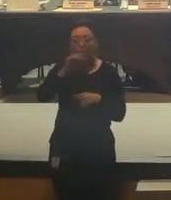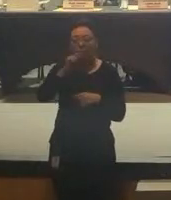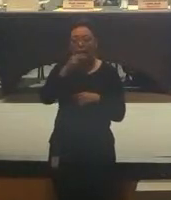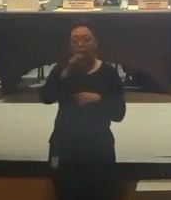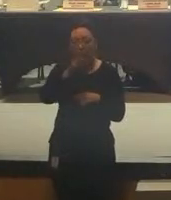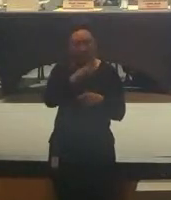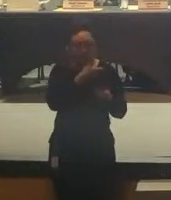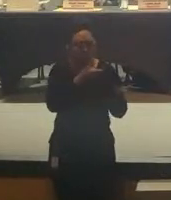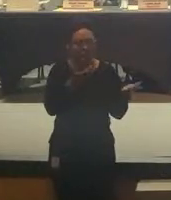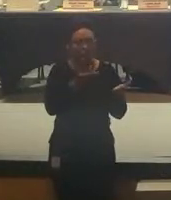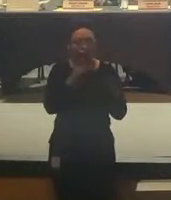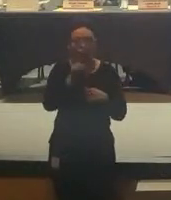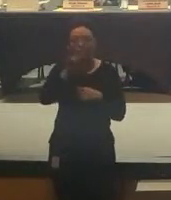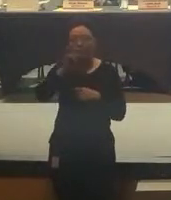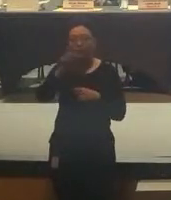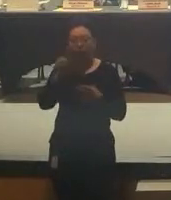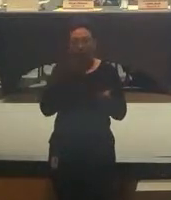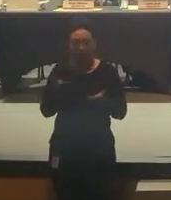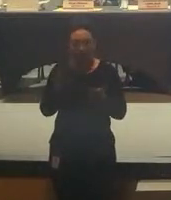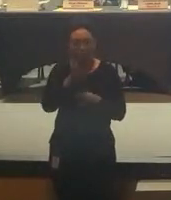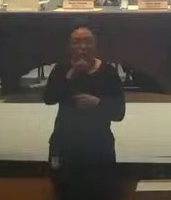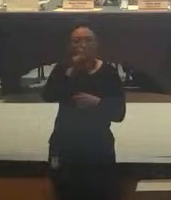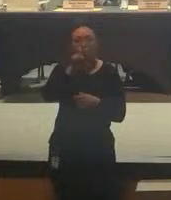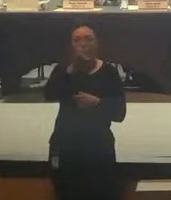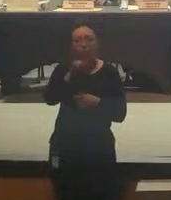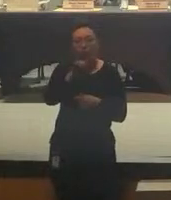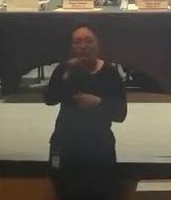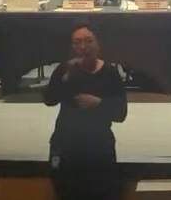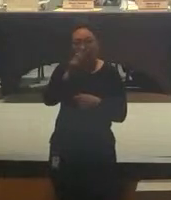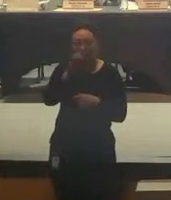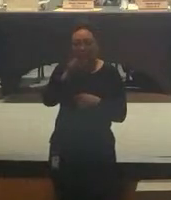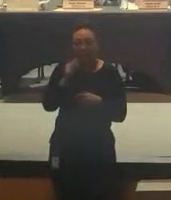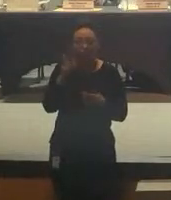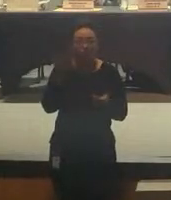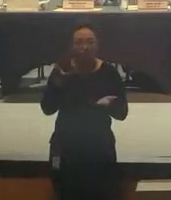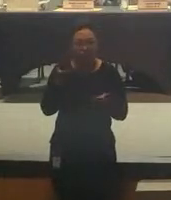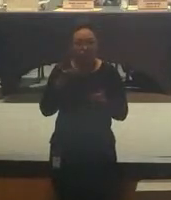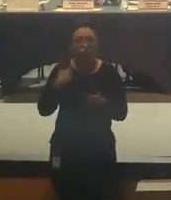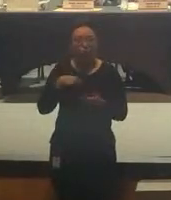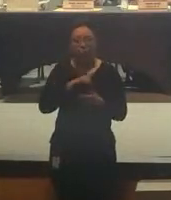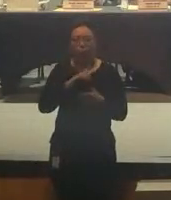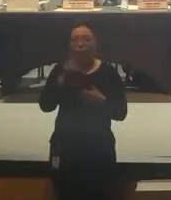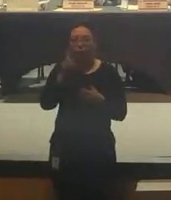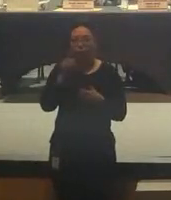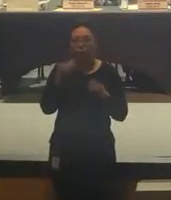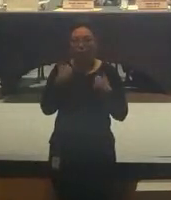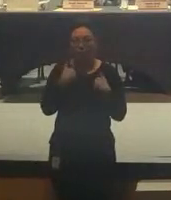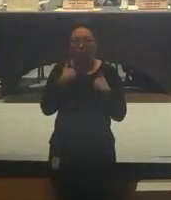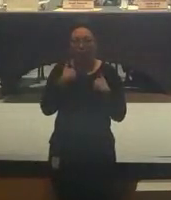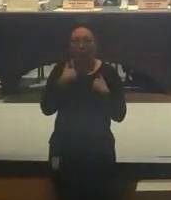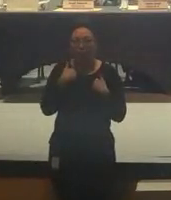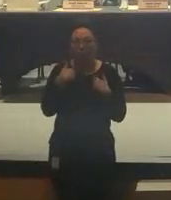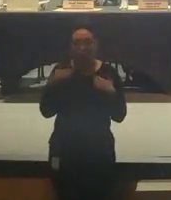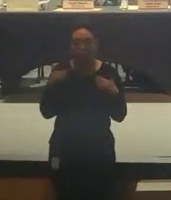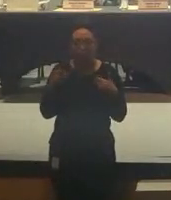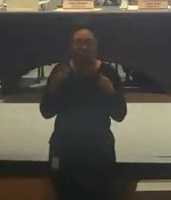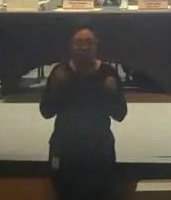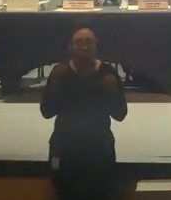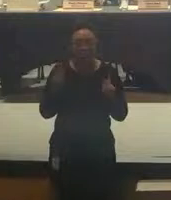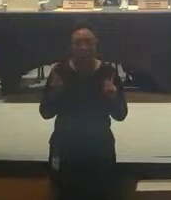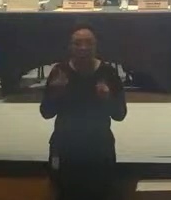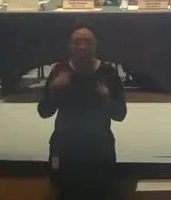Here. Tim Vicario? Here. Rudy Zamora? We do have quorum, and we can move forward.